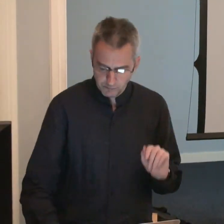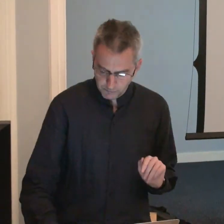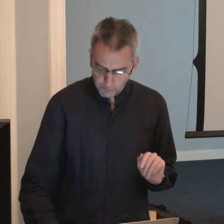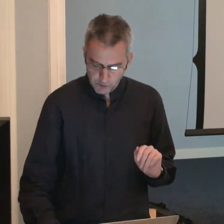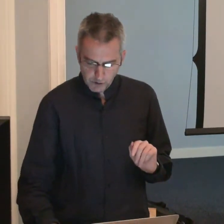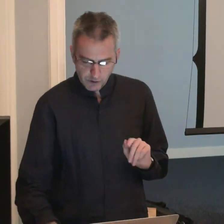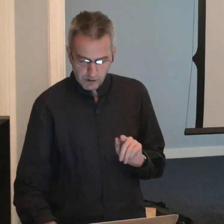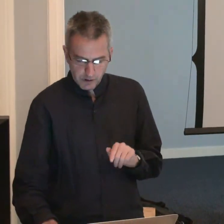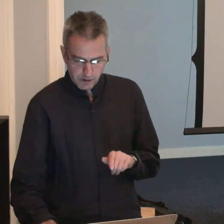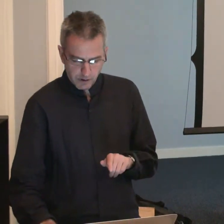Hang on a wee minute.